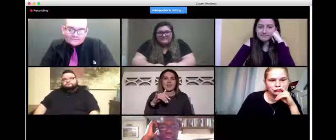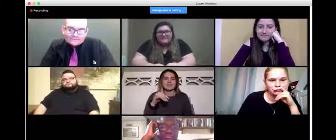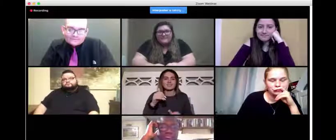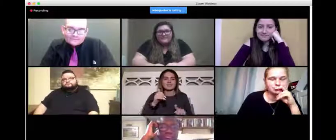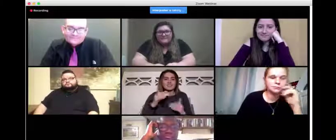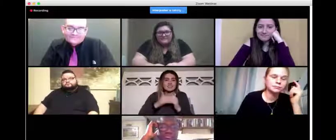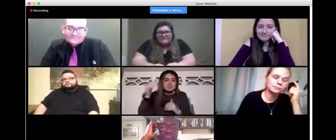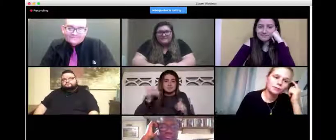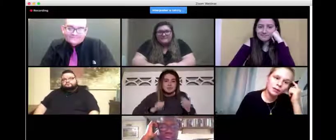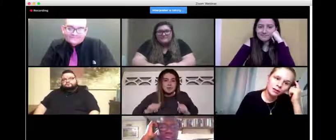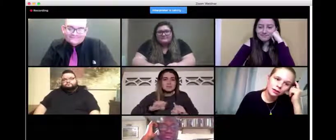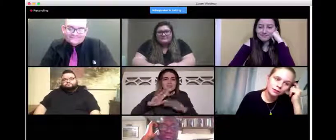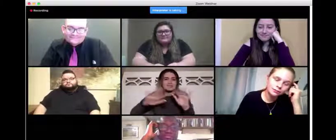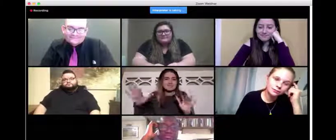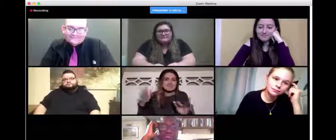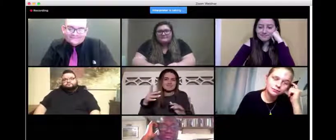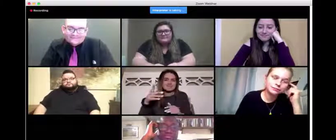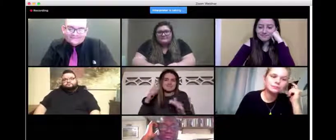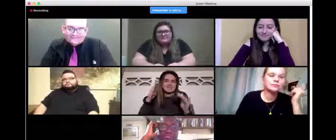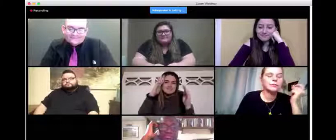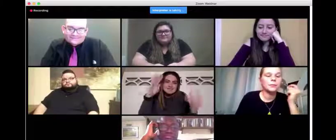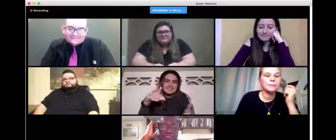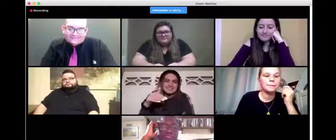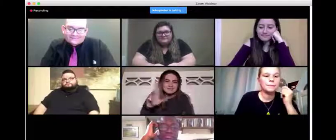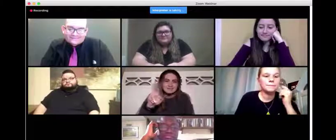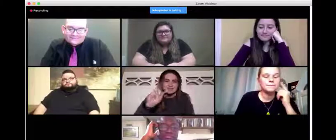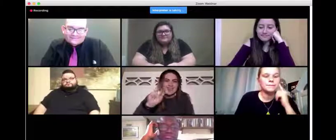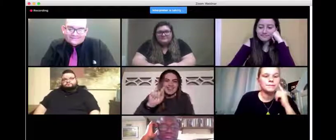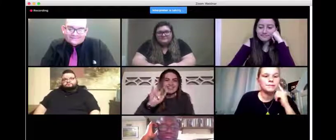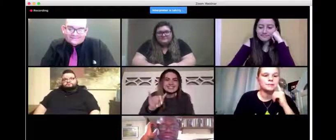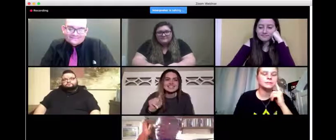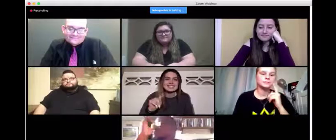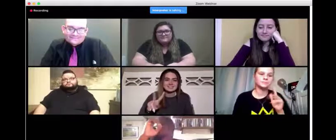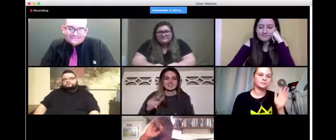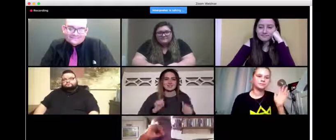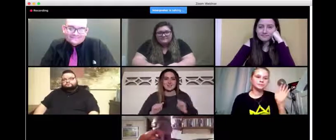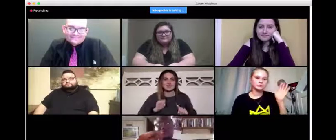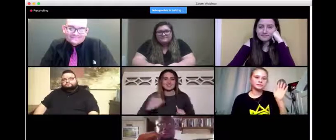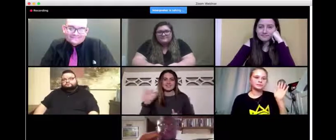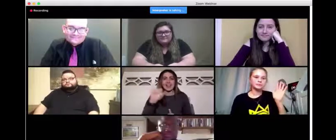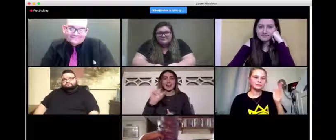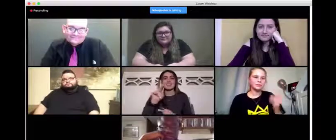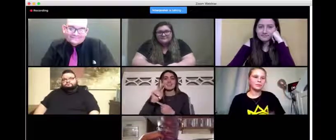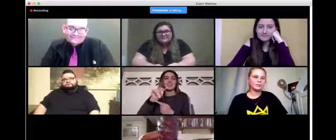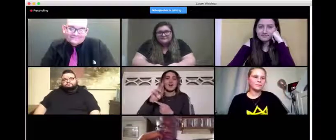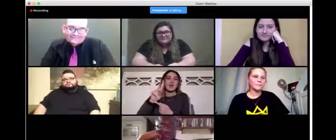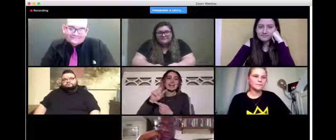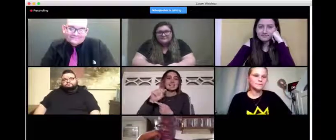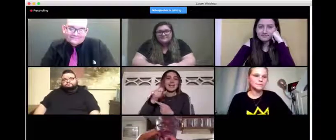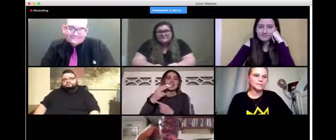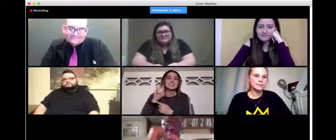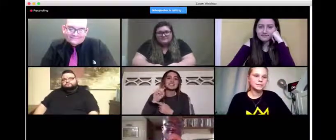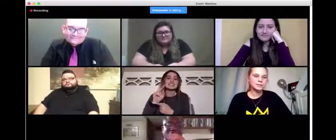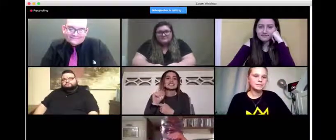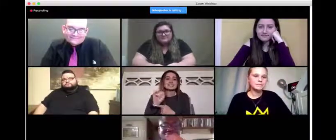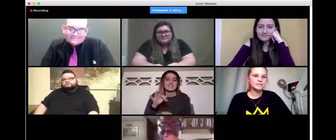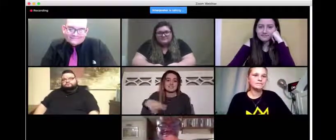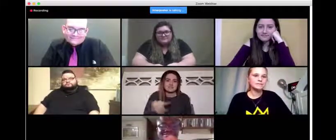it's like reality TV. It's like made up, it's like keeping up with the Kardashians, it's all made up, same kind of concept. It's just for